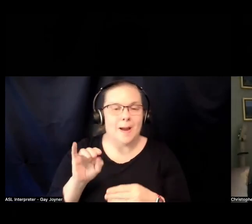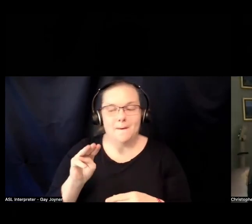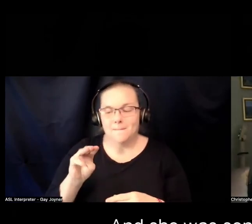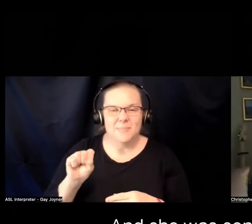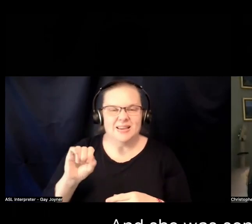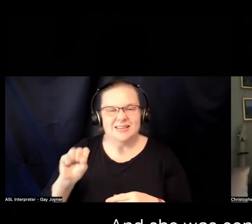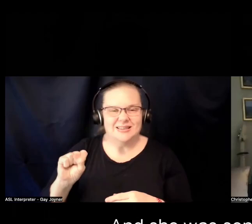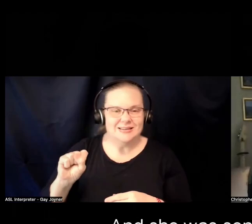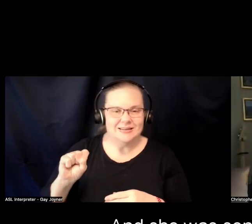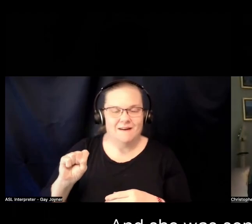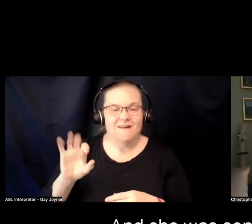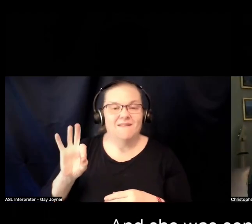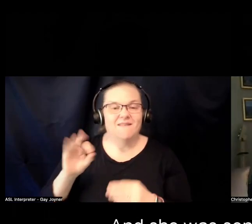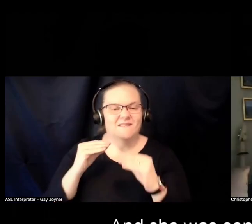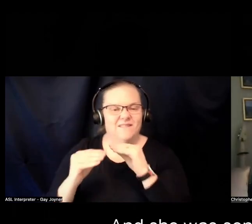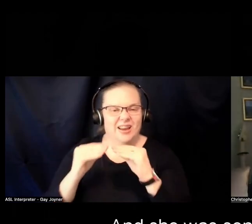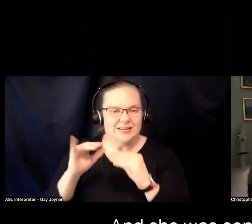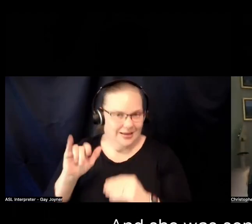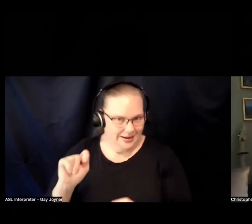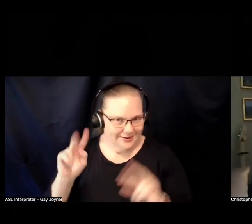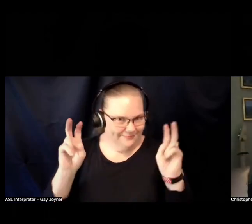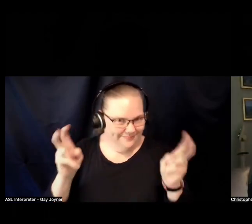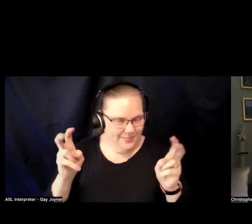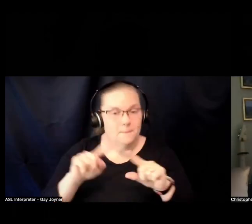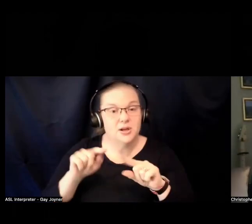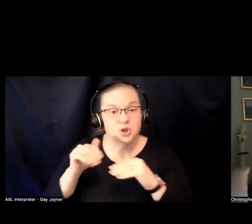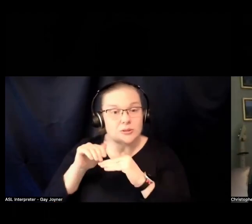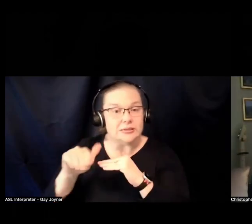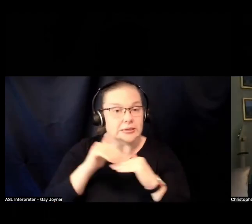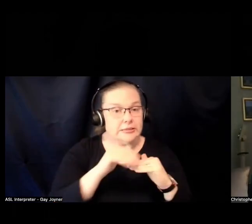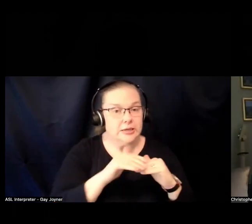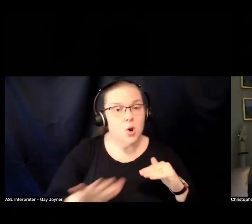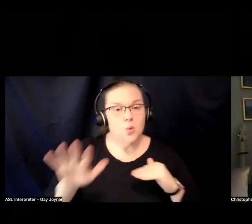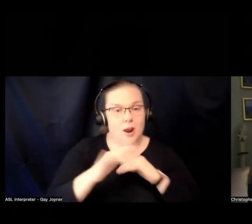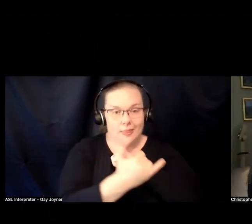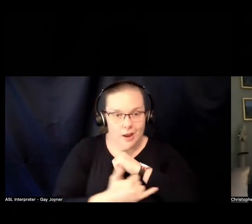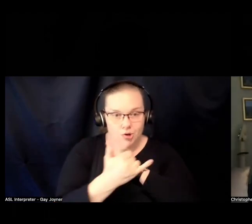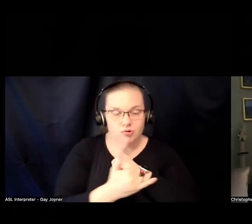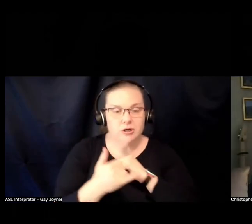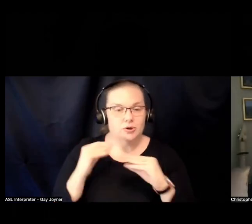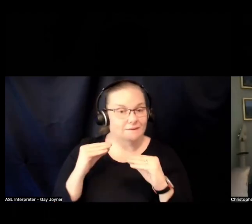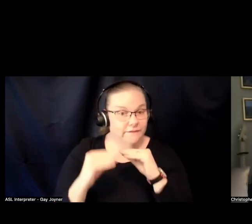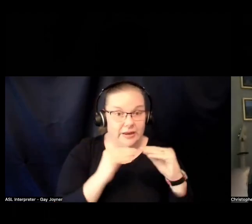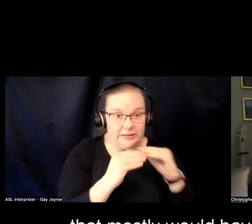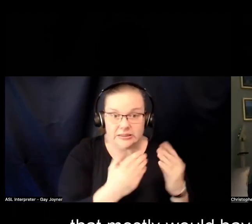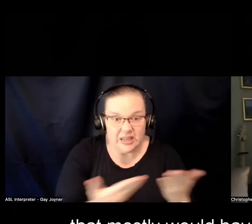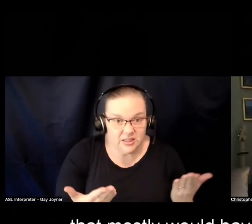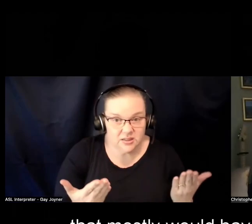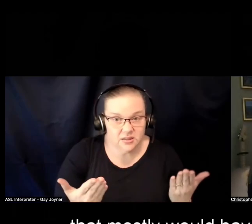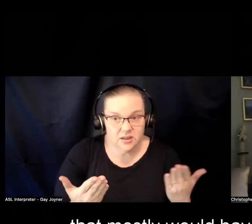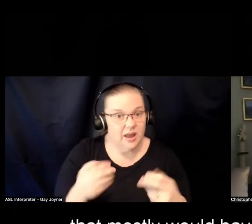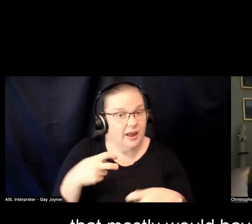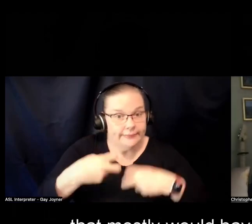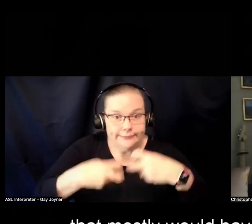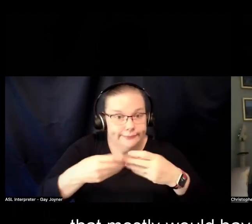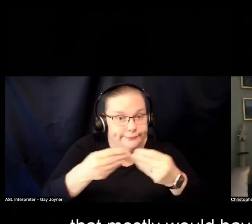Fix-It. And she was sent, like I said, around the country to put out fires and to deal with issues that